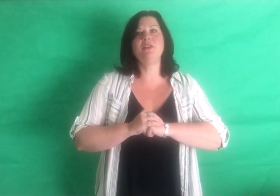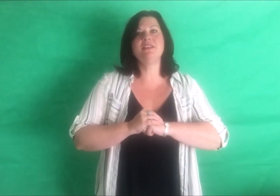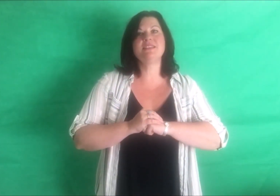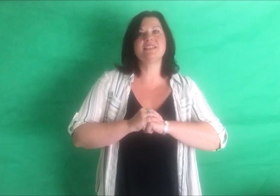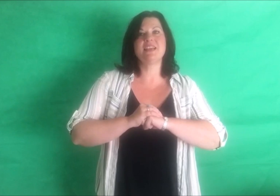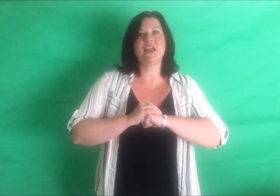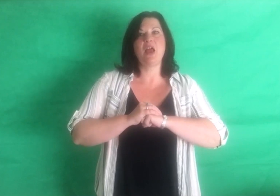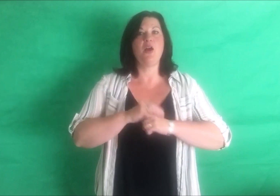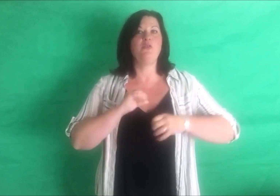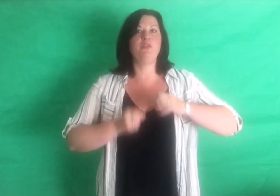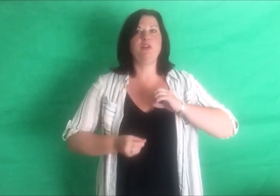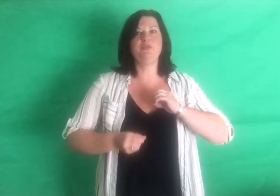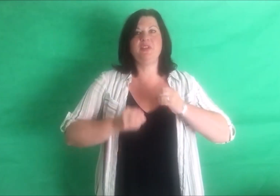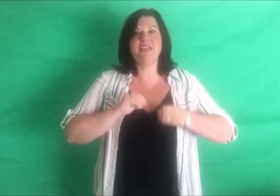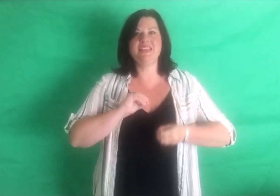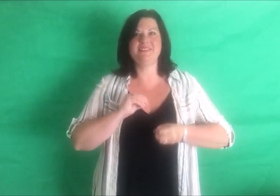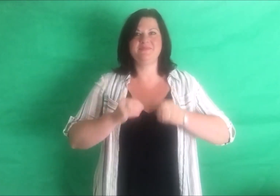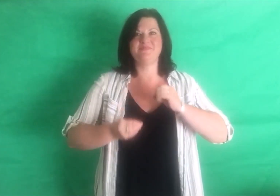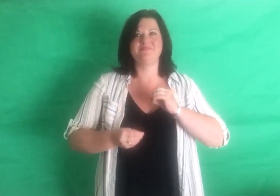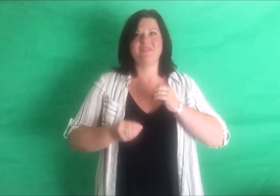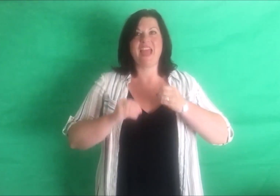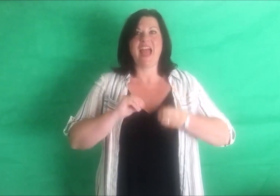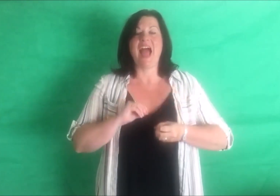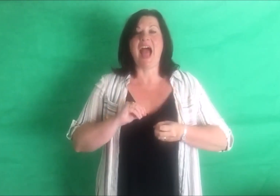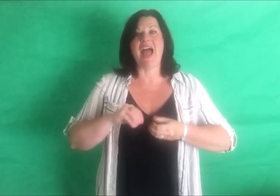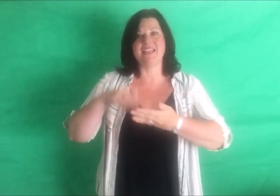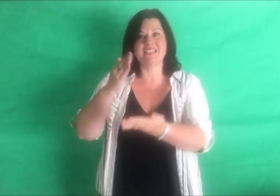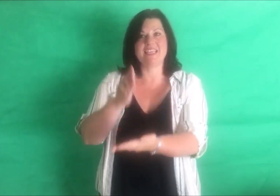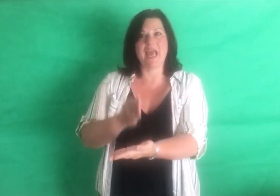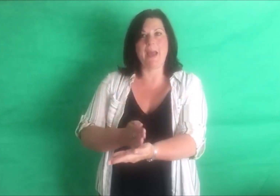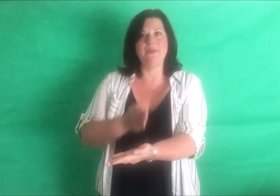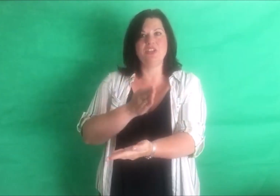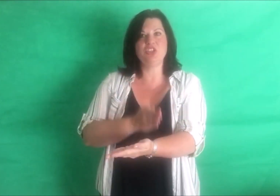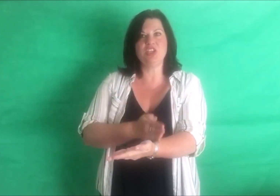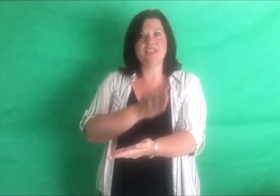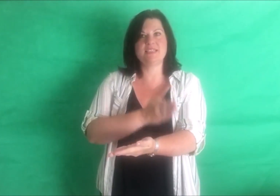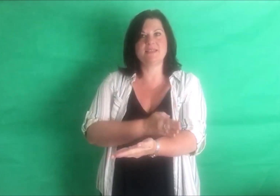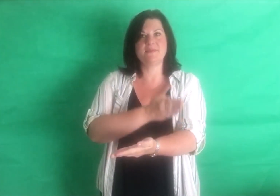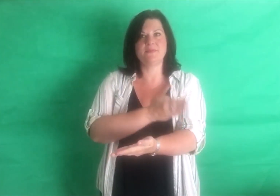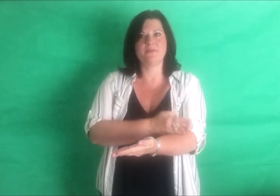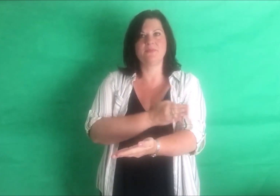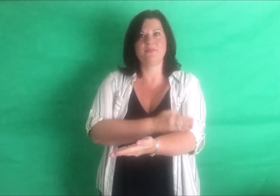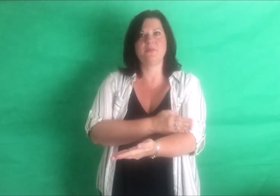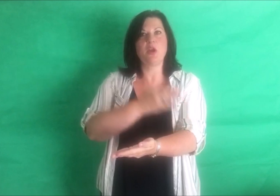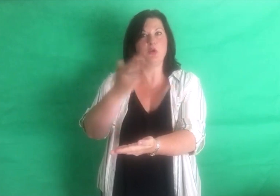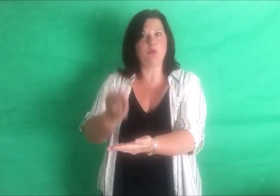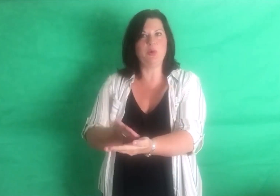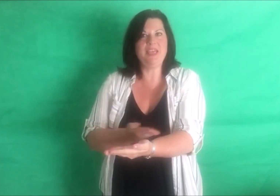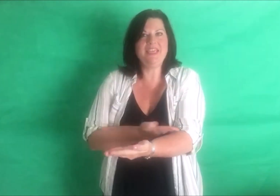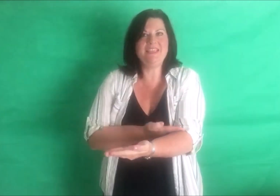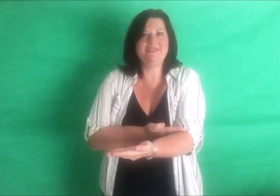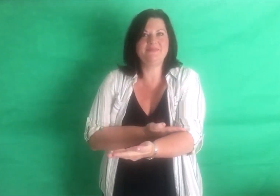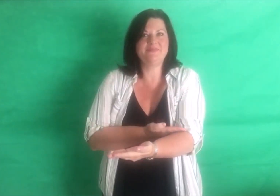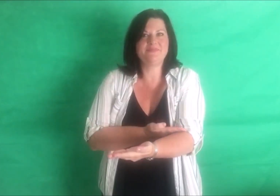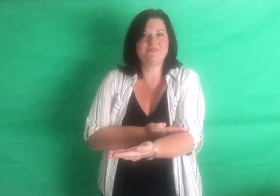Cauliflowers, fluffy, and cabbages, green.